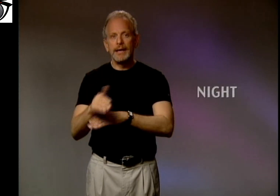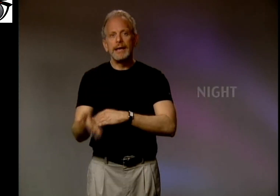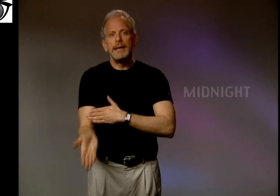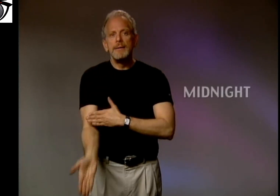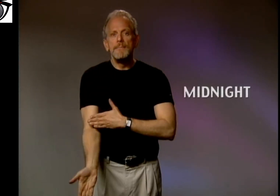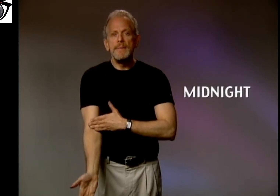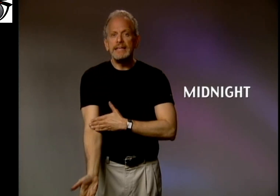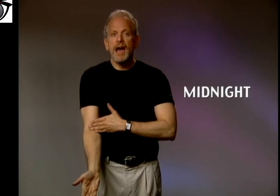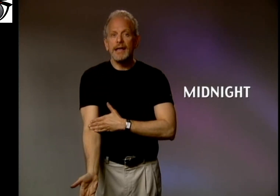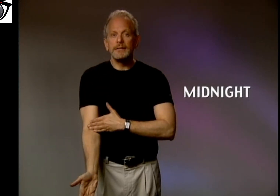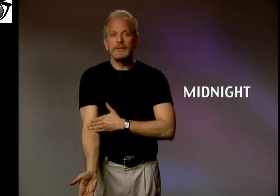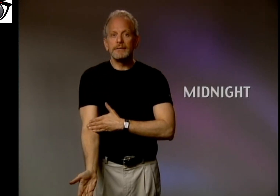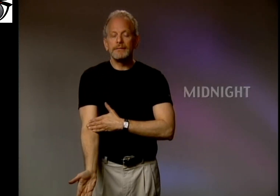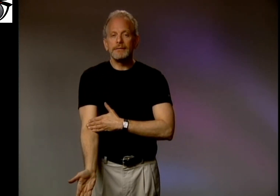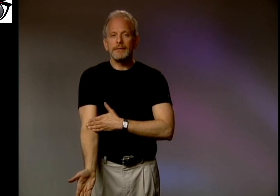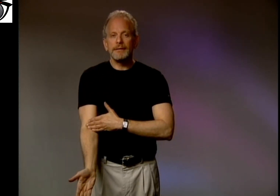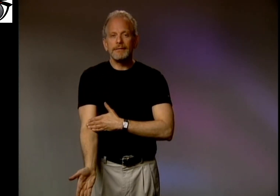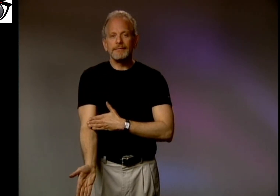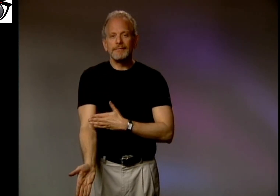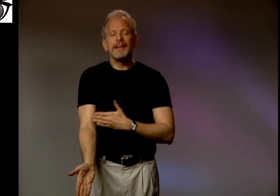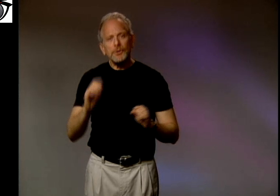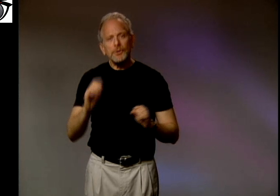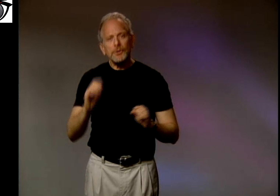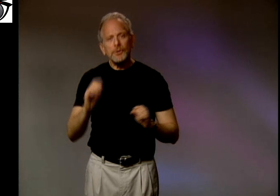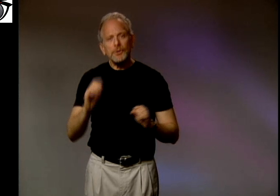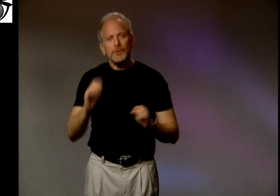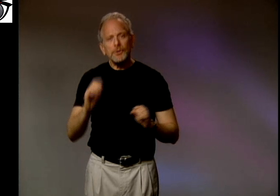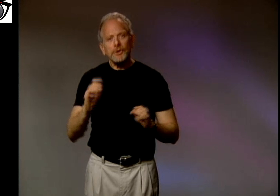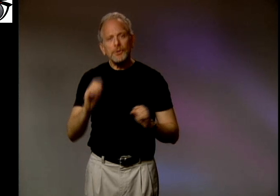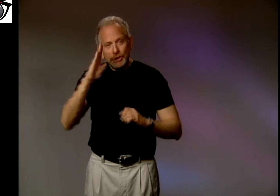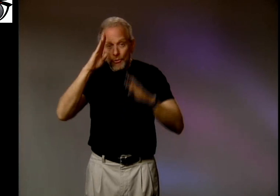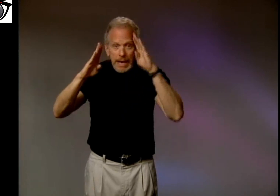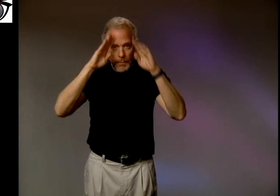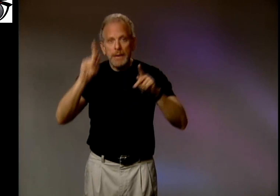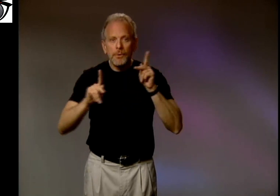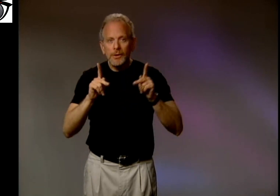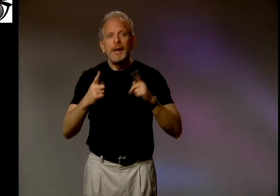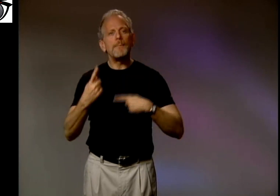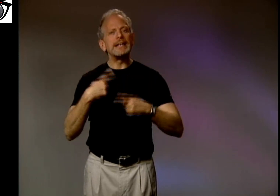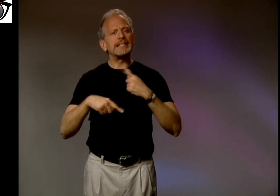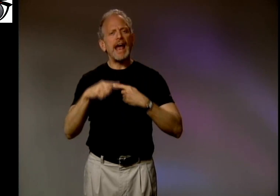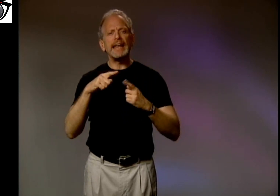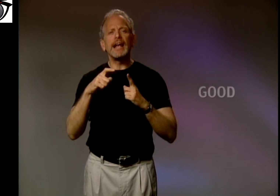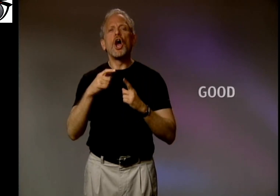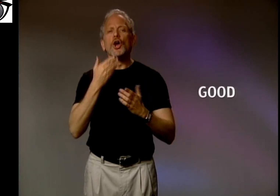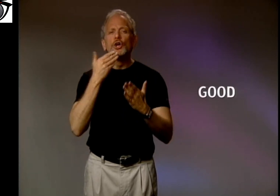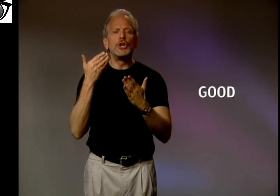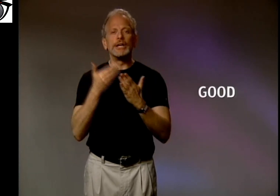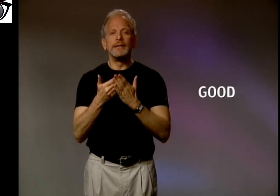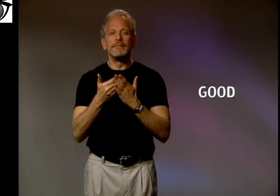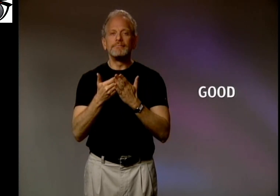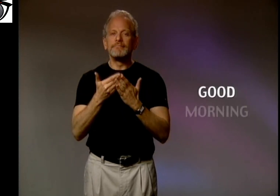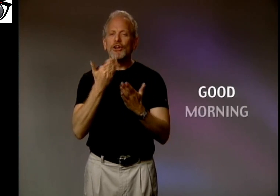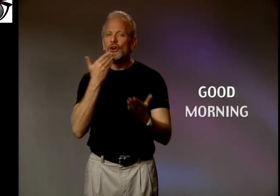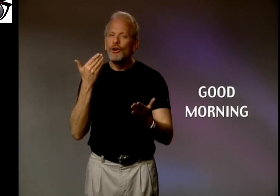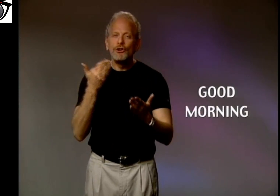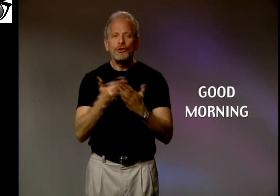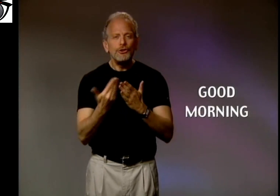night, midnight. Now you will be able to greet people by signing